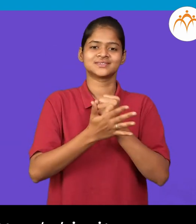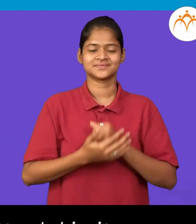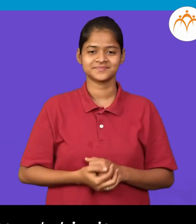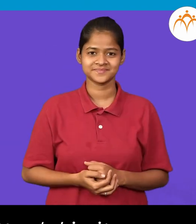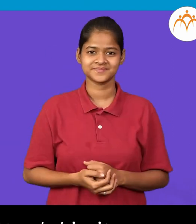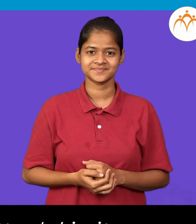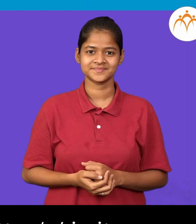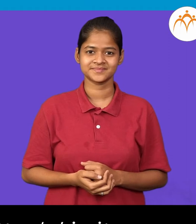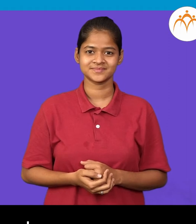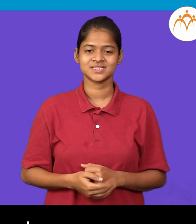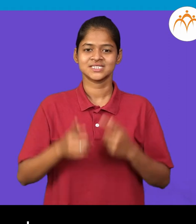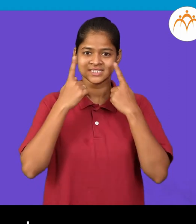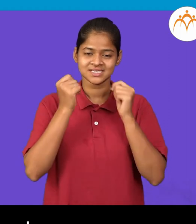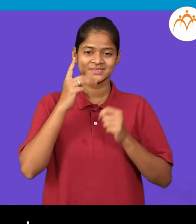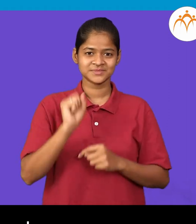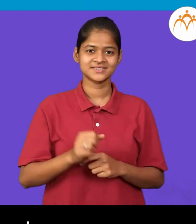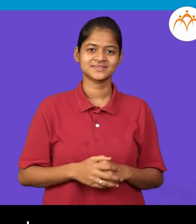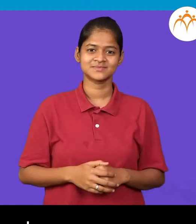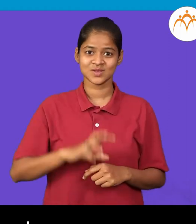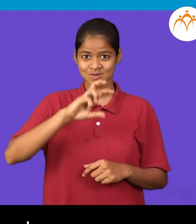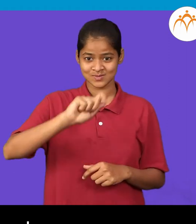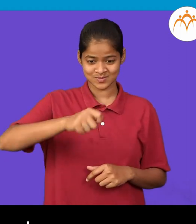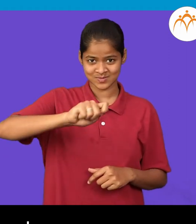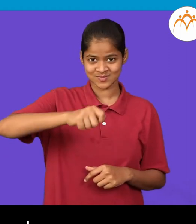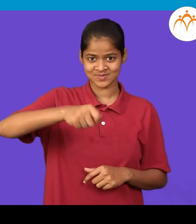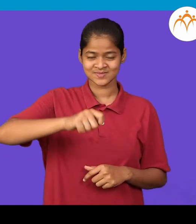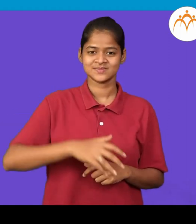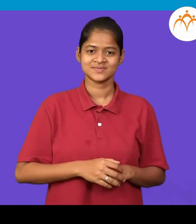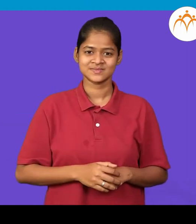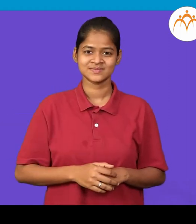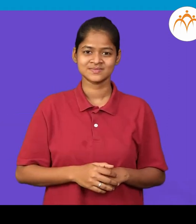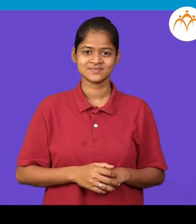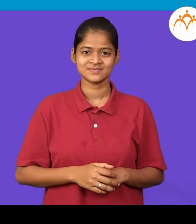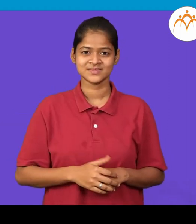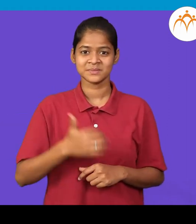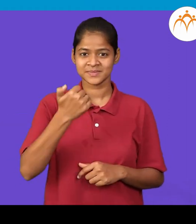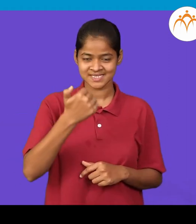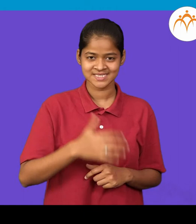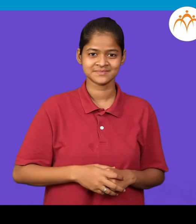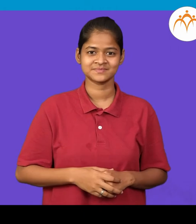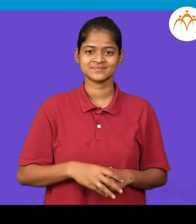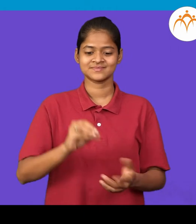Try to remember. Tap, Pen,